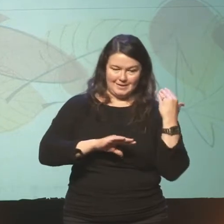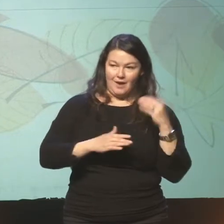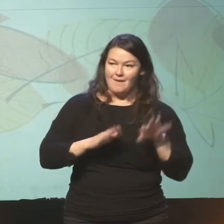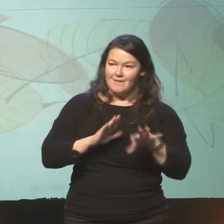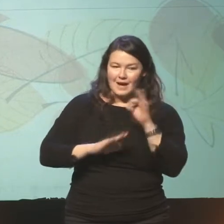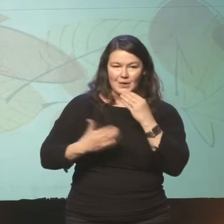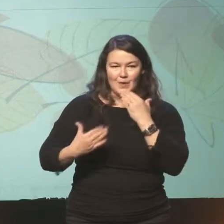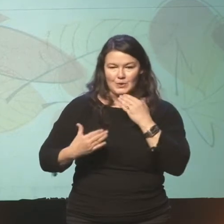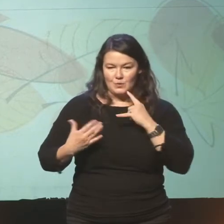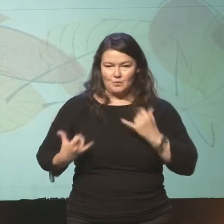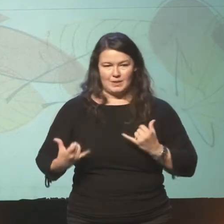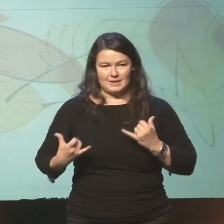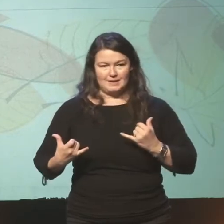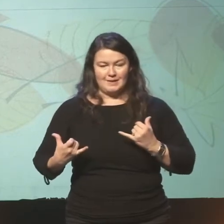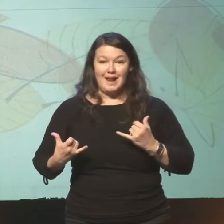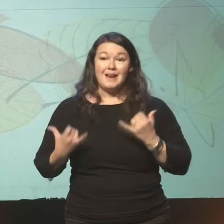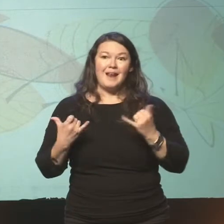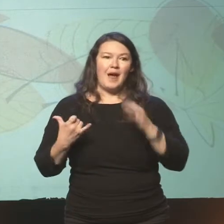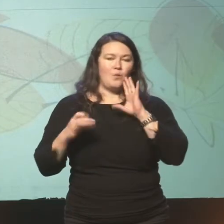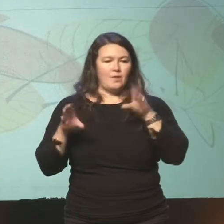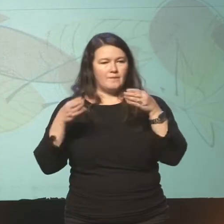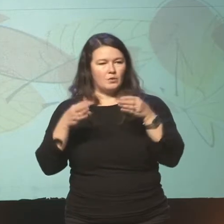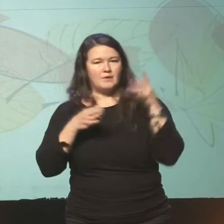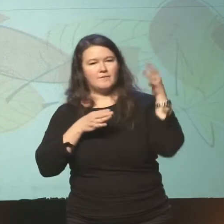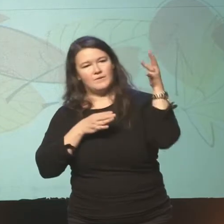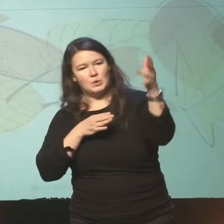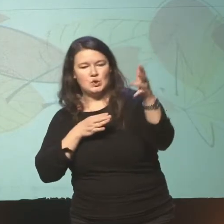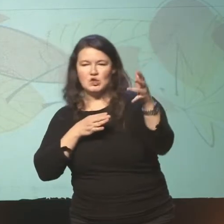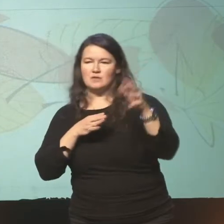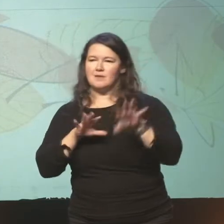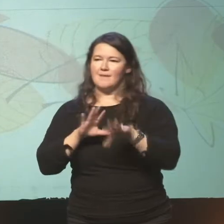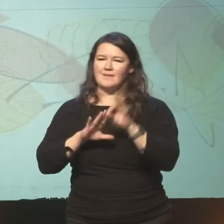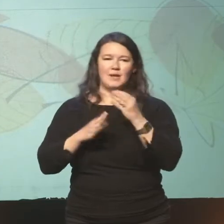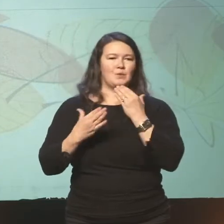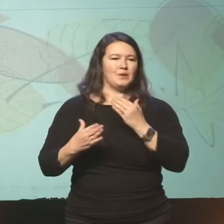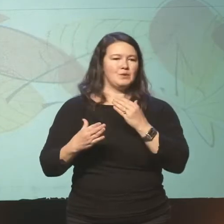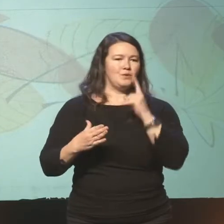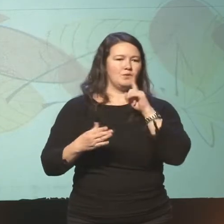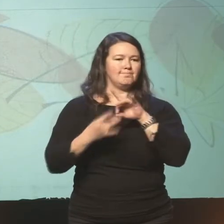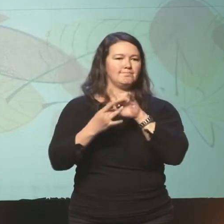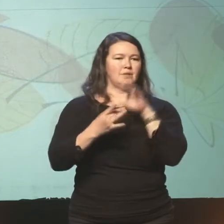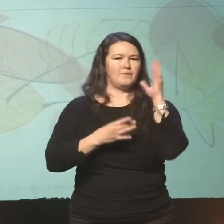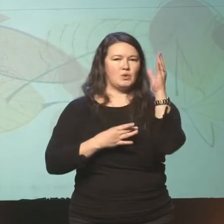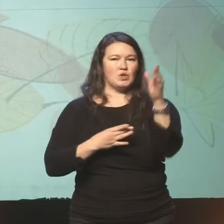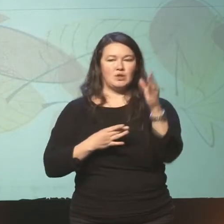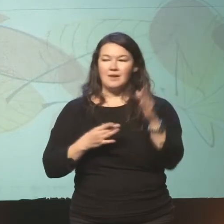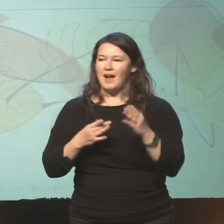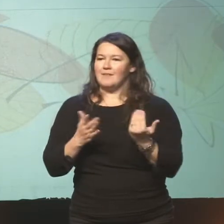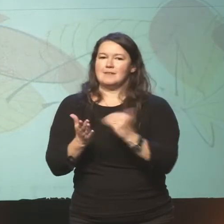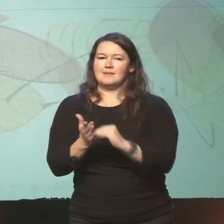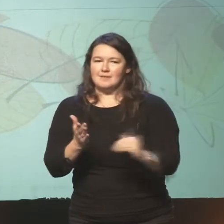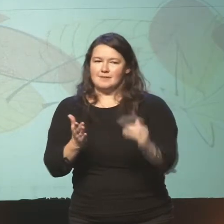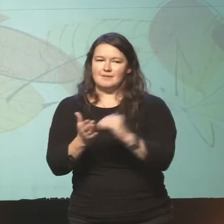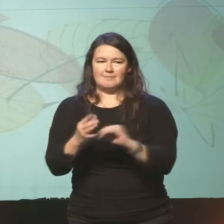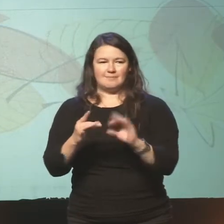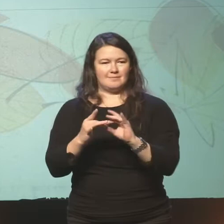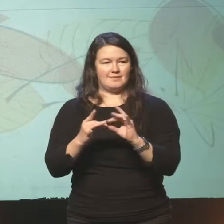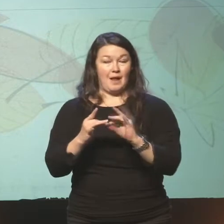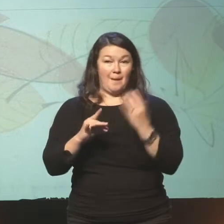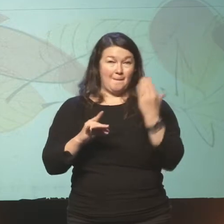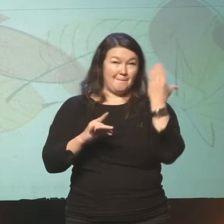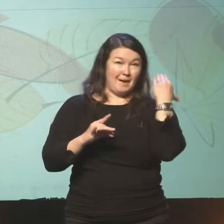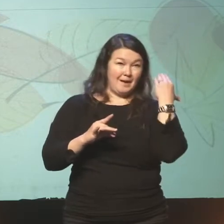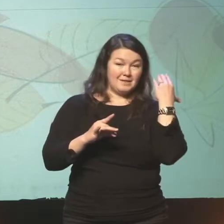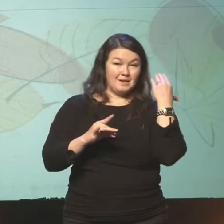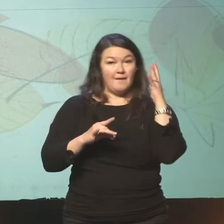gratitude in our present, and today I want to talk about finding gratitude in our future. And I've said this a couple of times, and I always want to hone into it, that the past and the